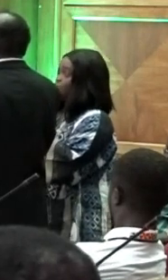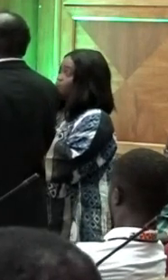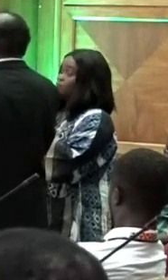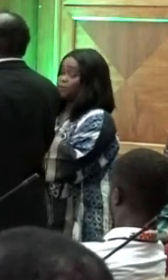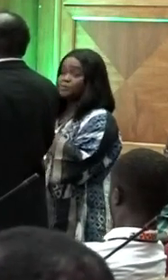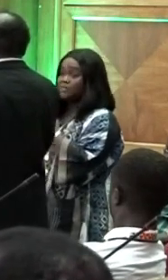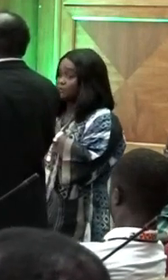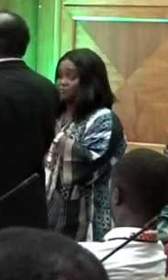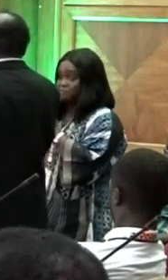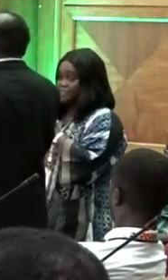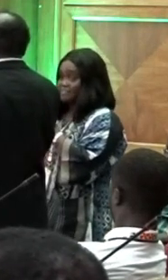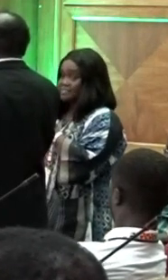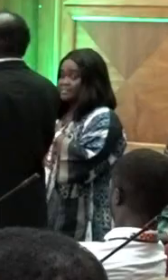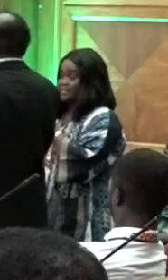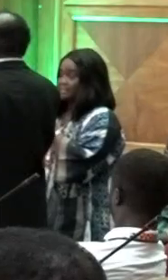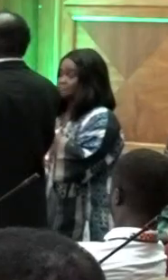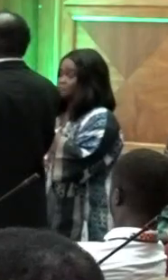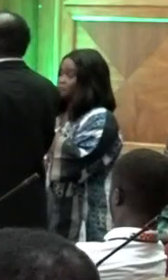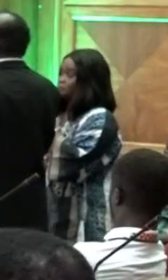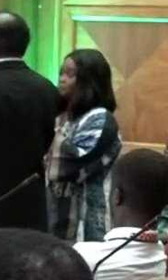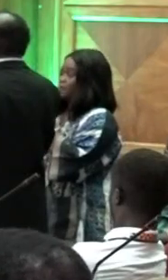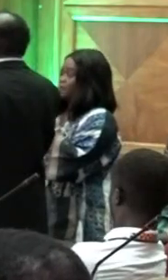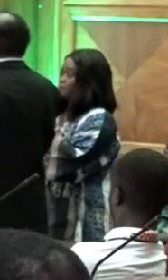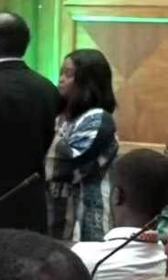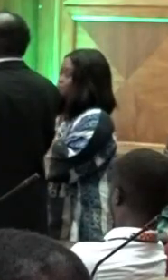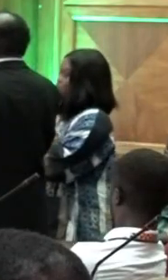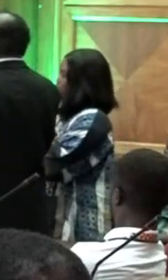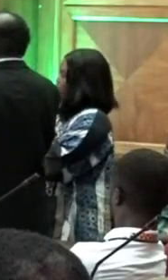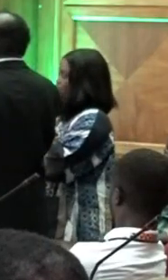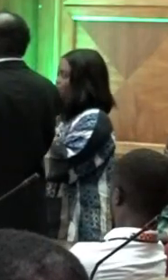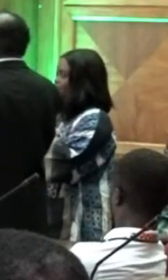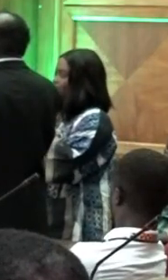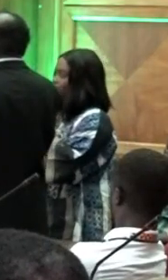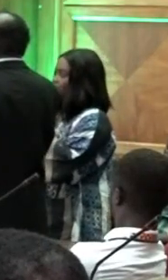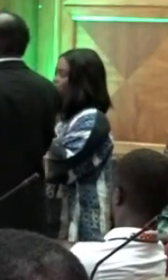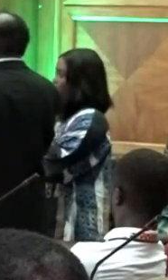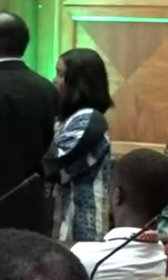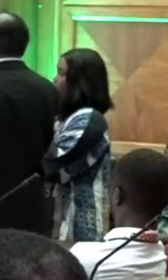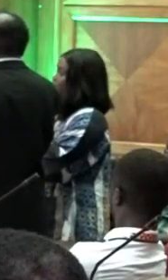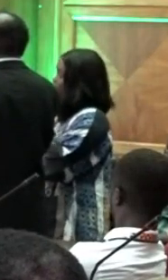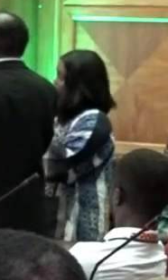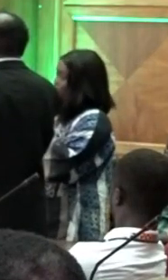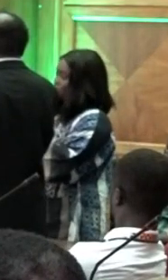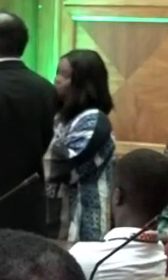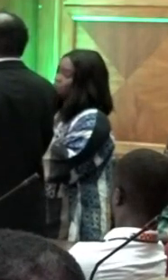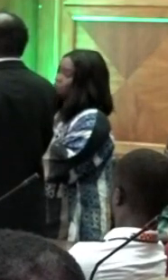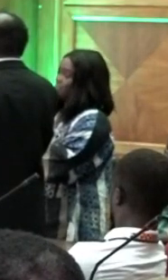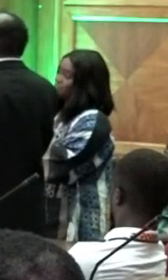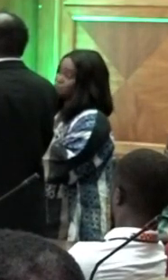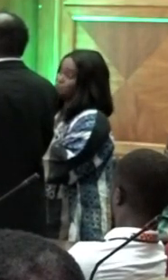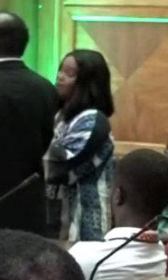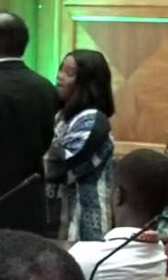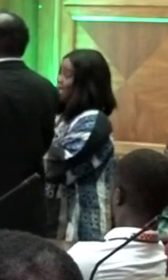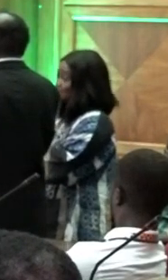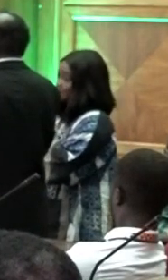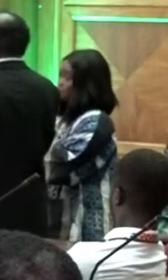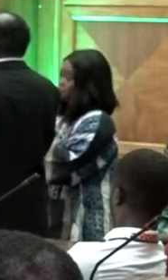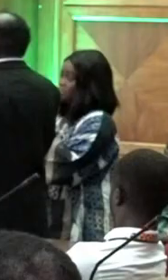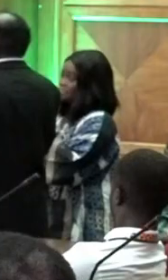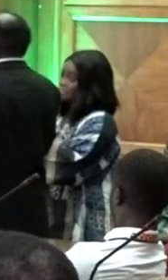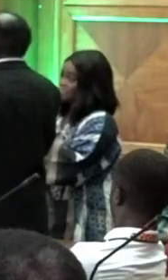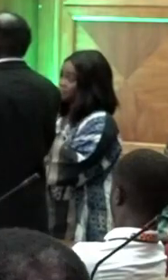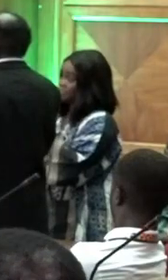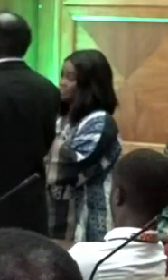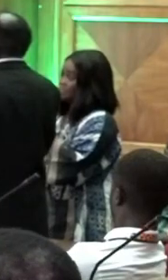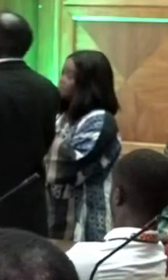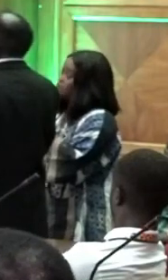to work with the government in terms of allowing key populations, or key populations not even willing to access